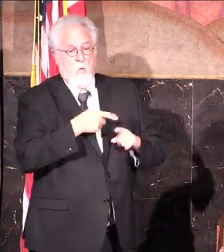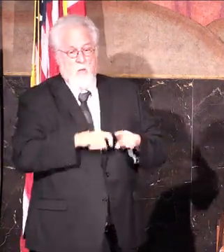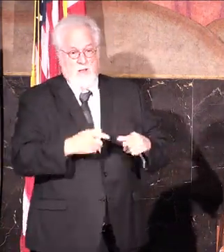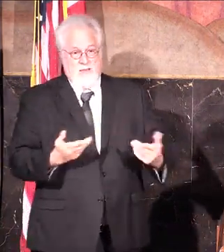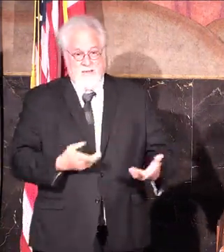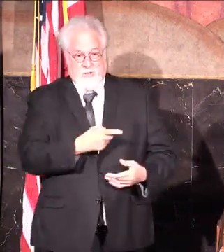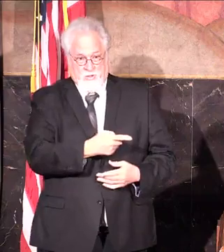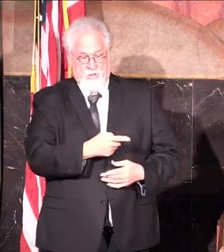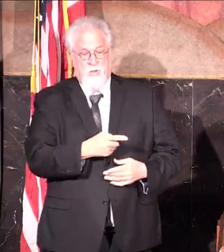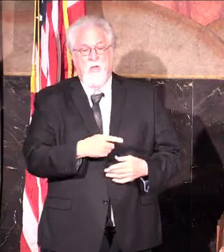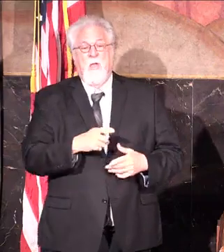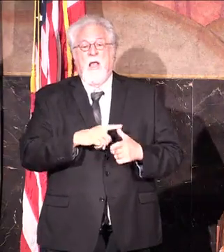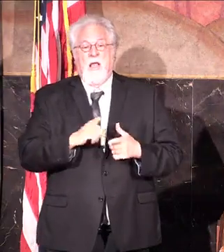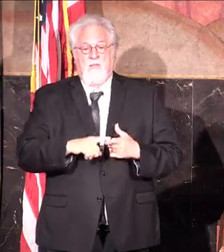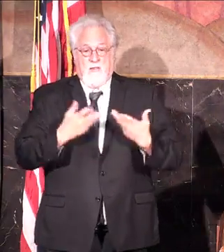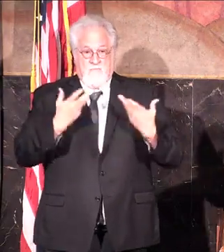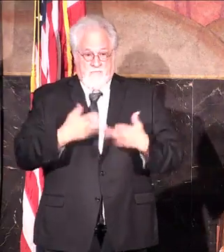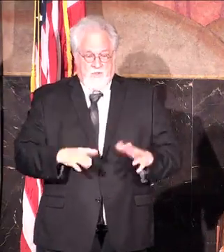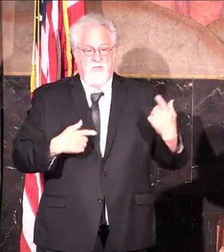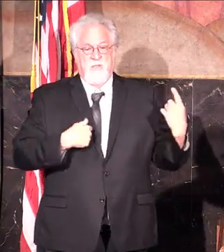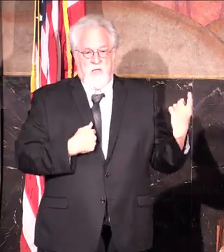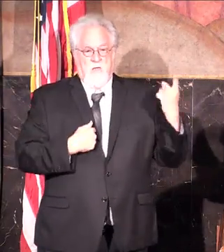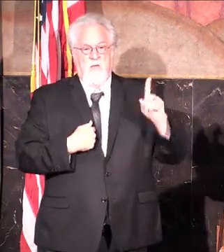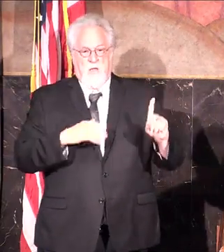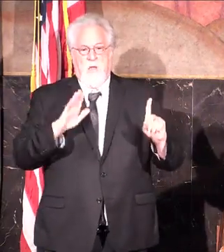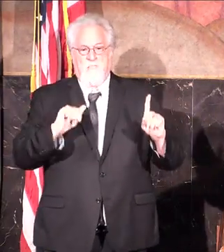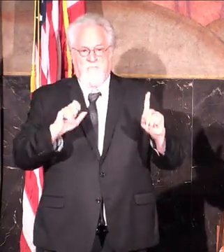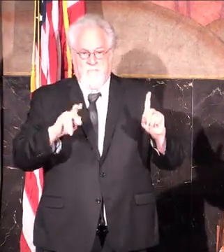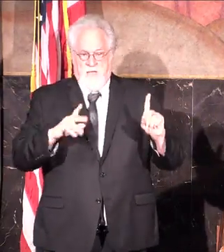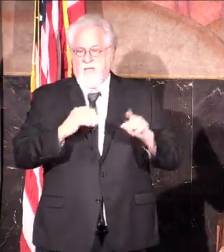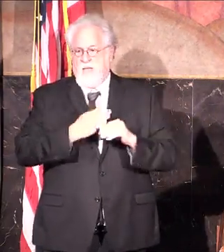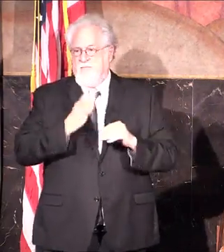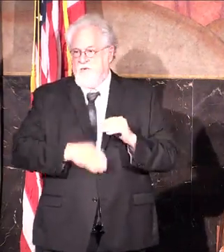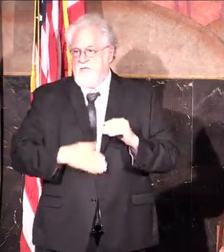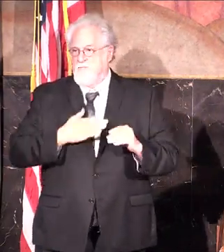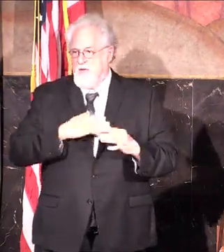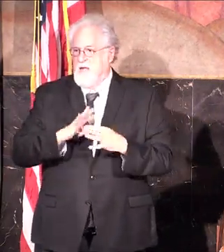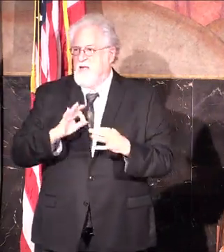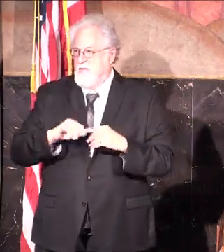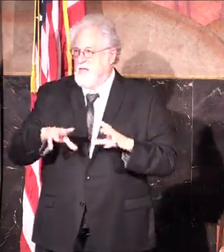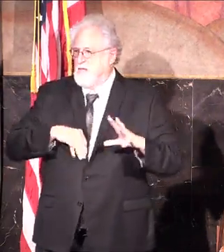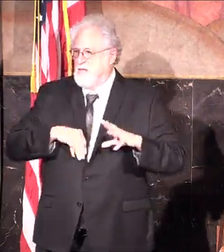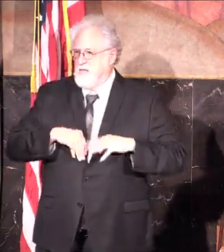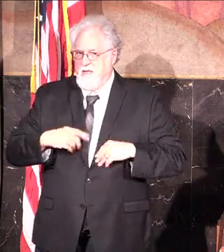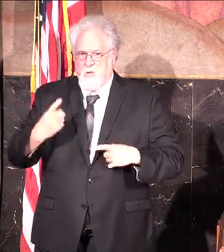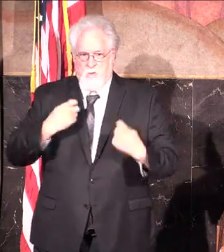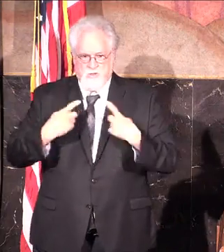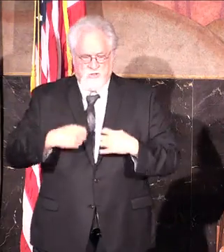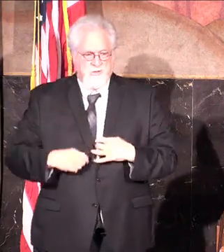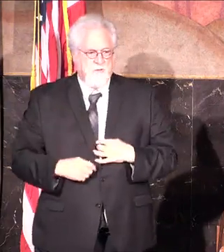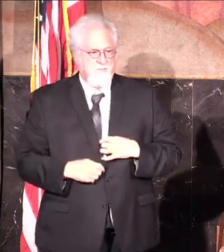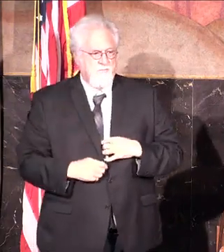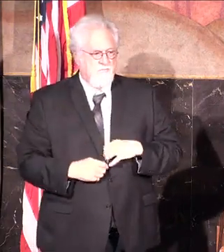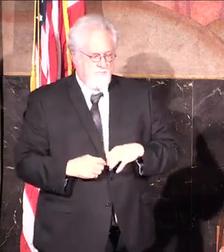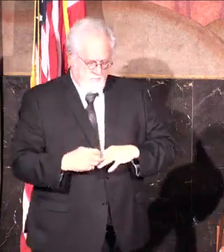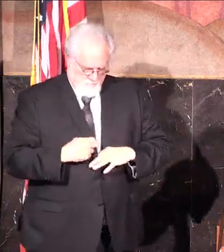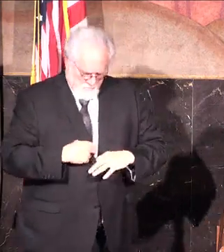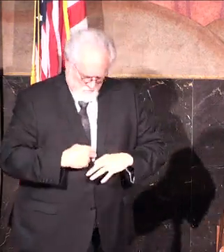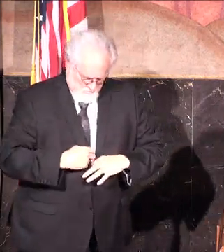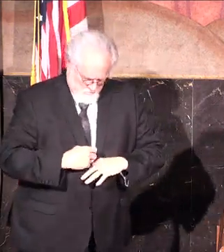at the podium, and when he concludes, I'll come back up and finish my remarks, and then we'll take your questions.